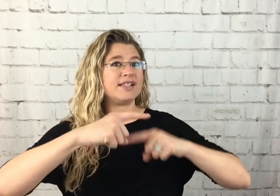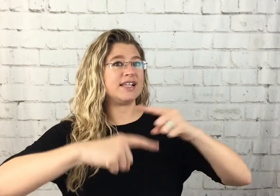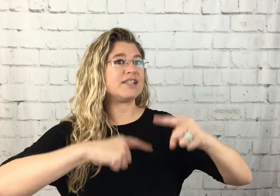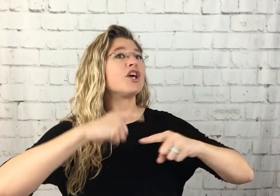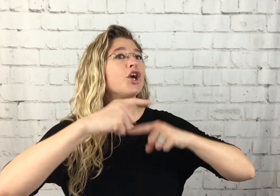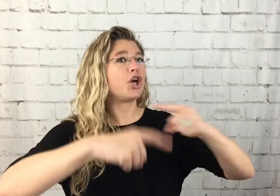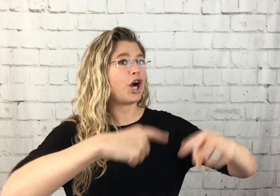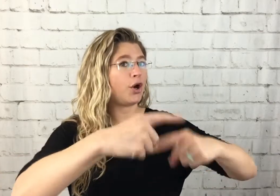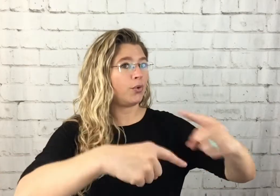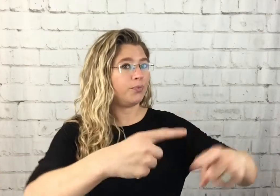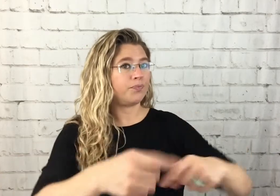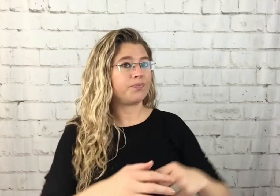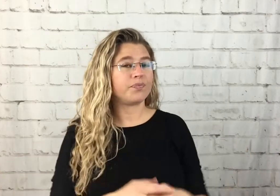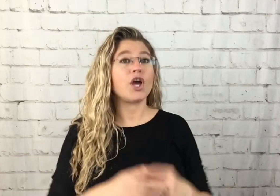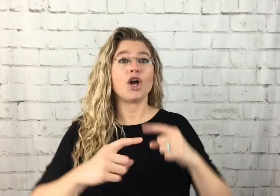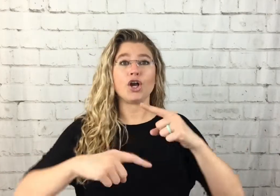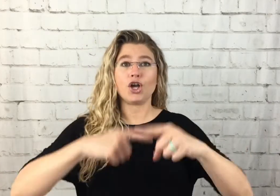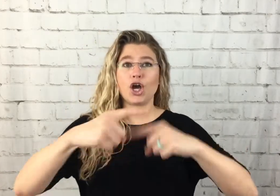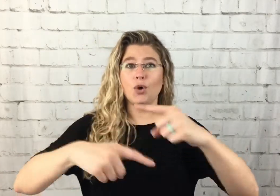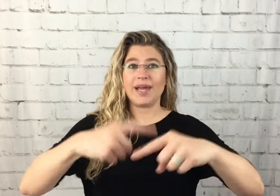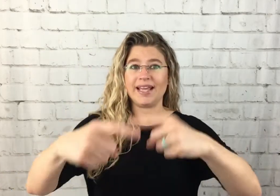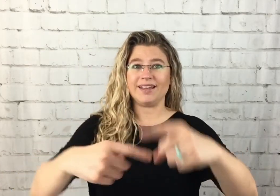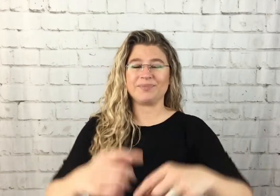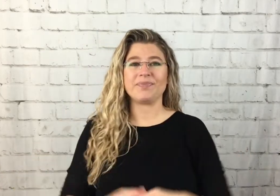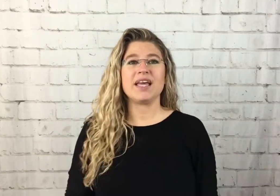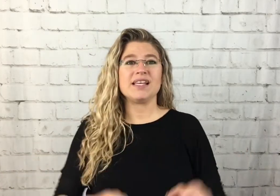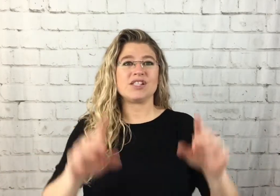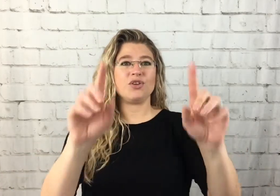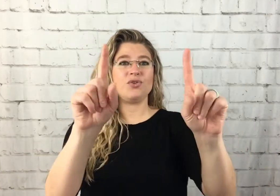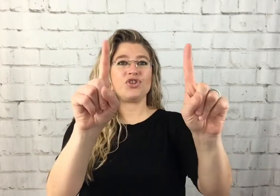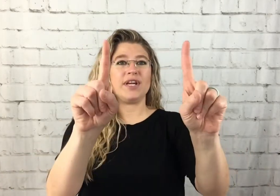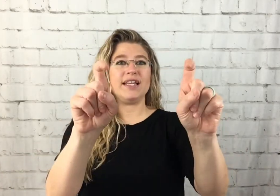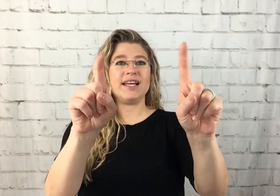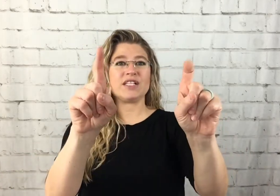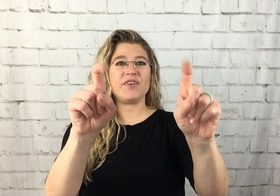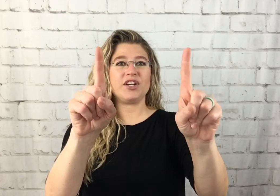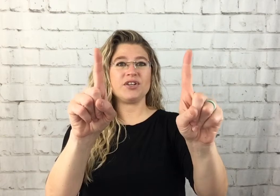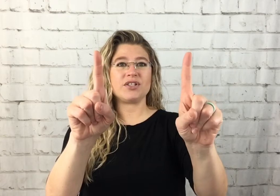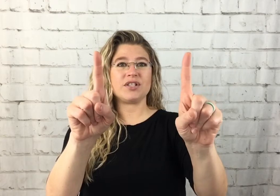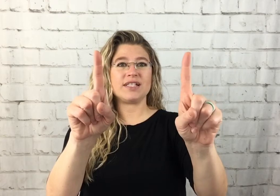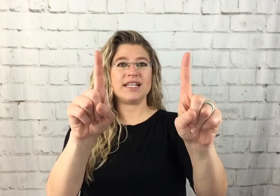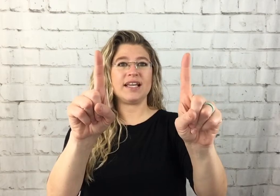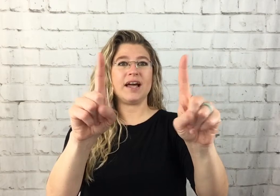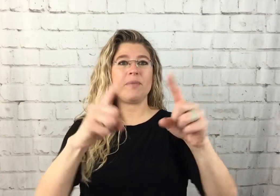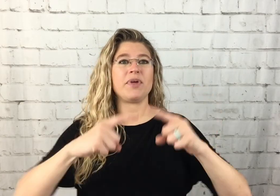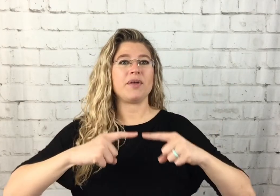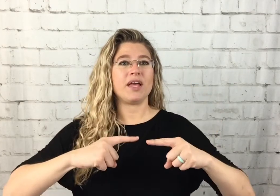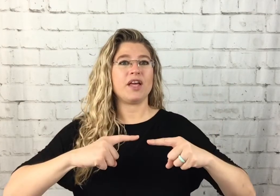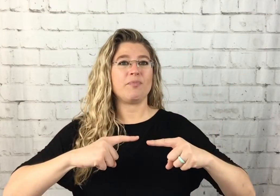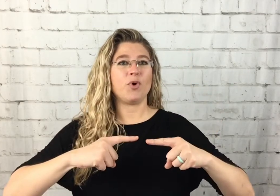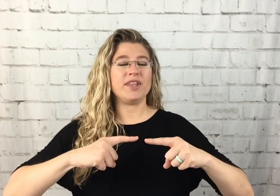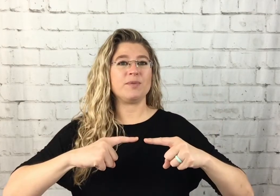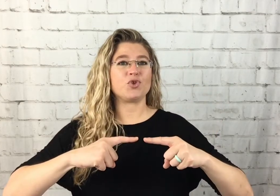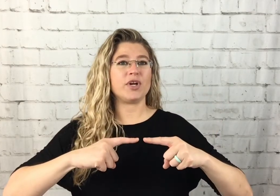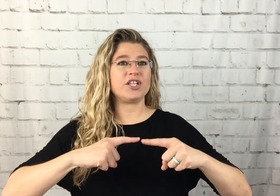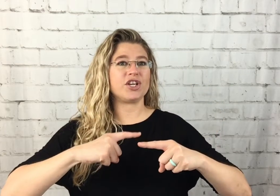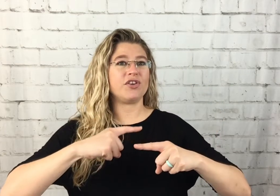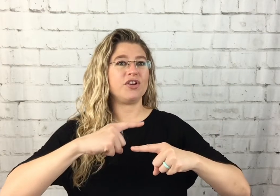this. Go. Going. So use your index fingers sticking up, point them toward each other, and you're